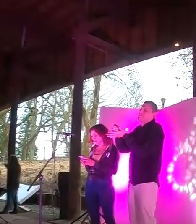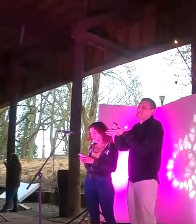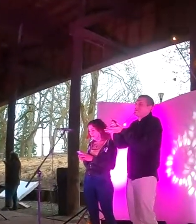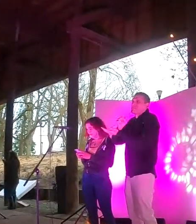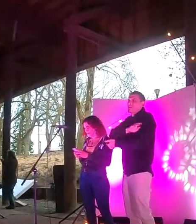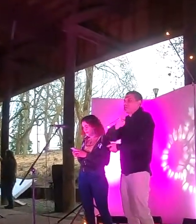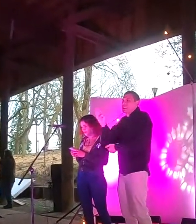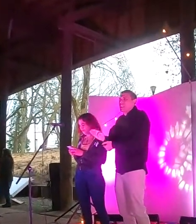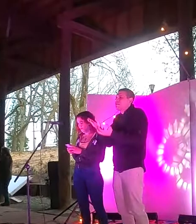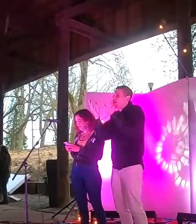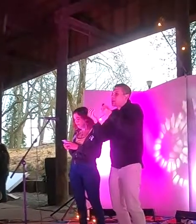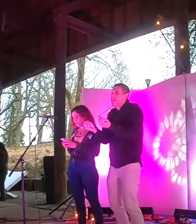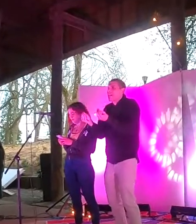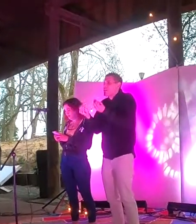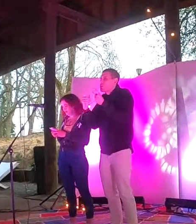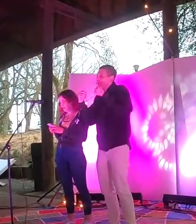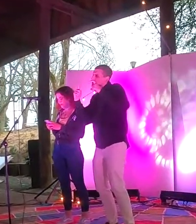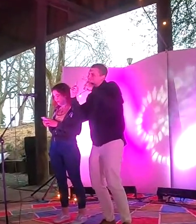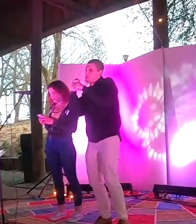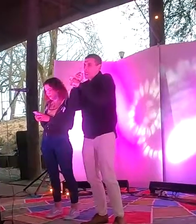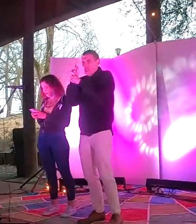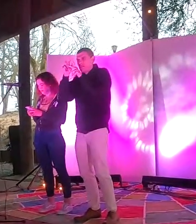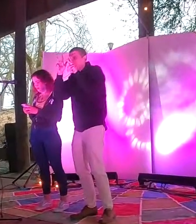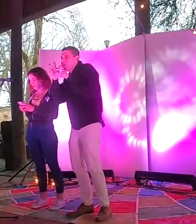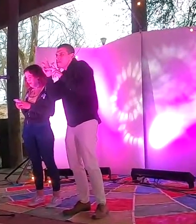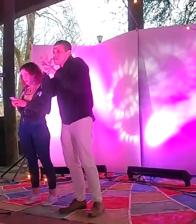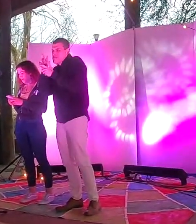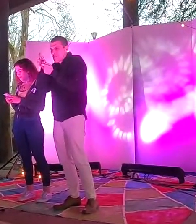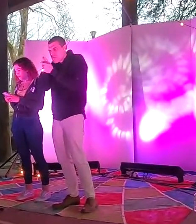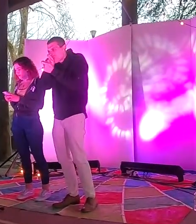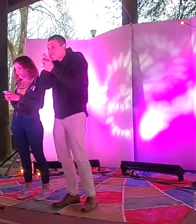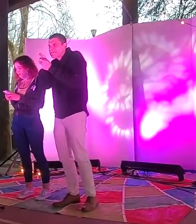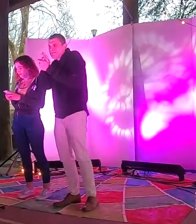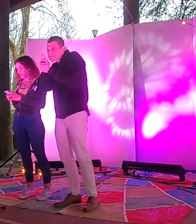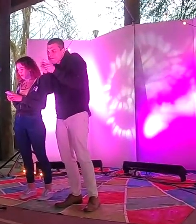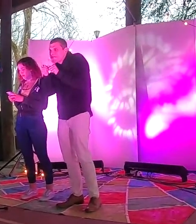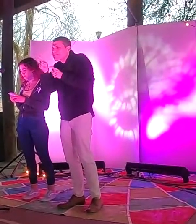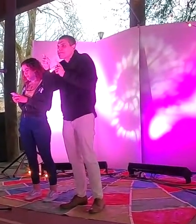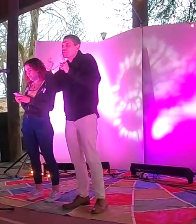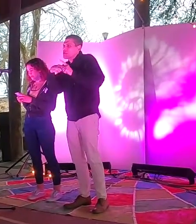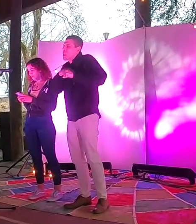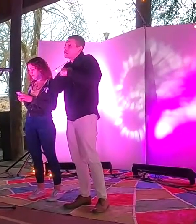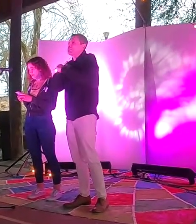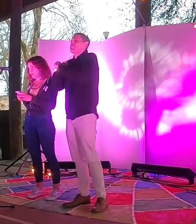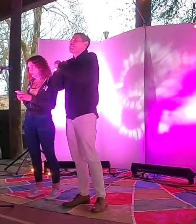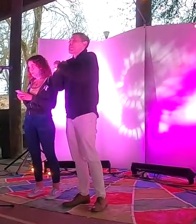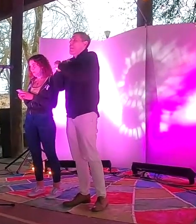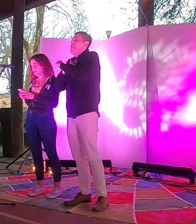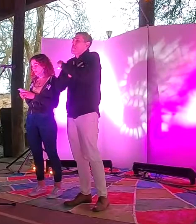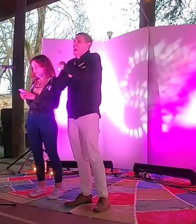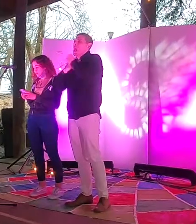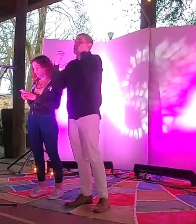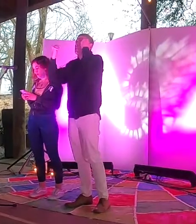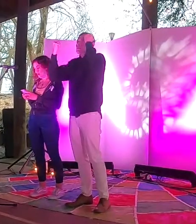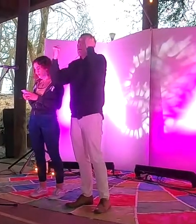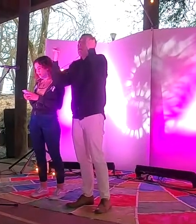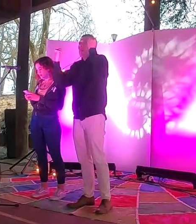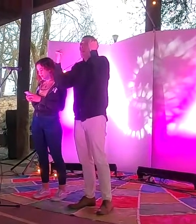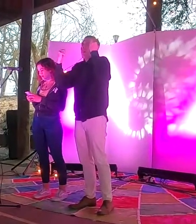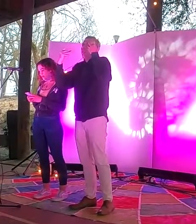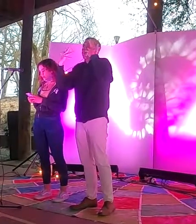attacks, calculated in every step of their evil ways. My ability to stand guard to my temple was diminished,